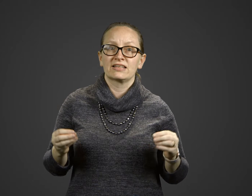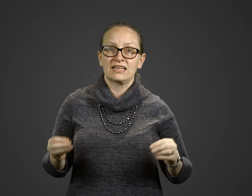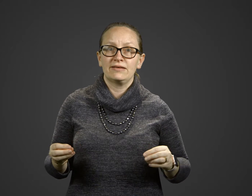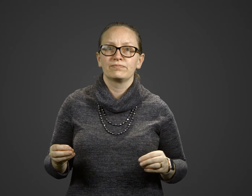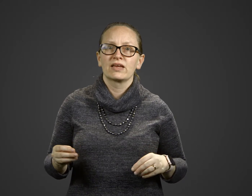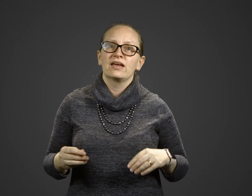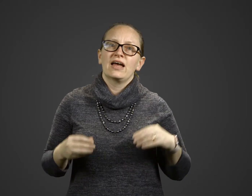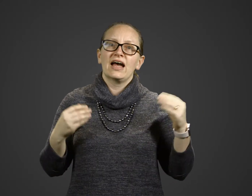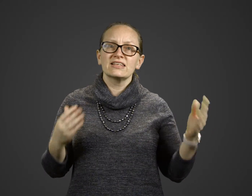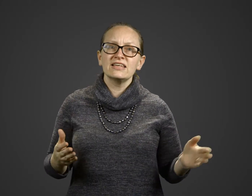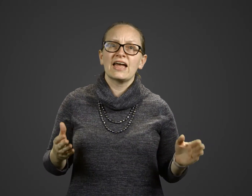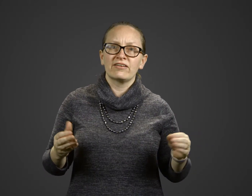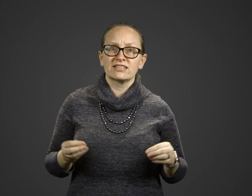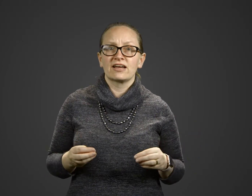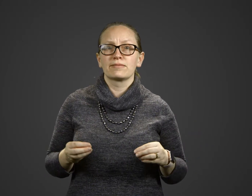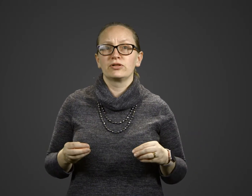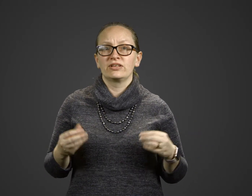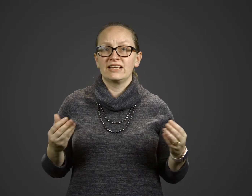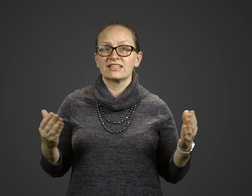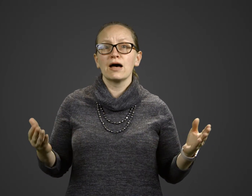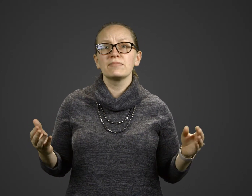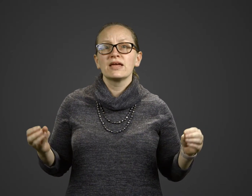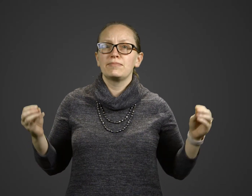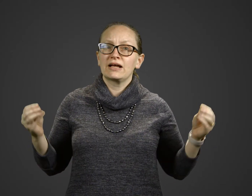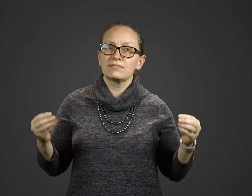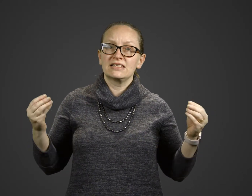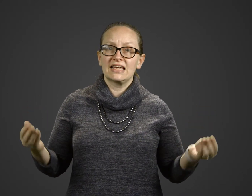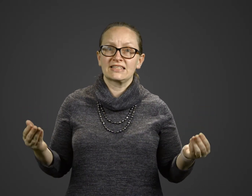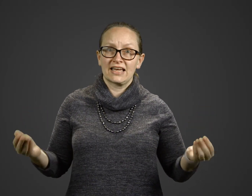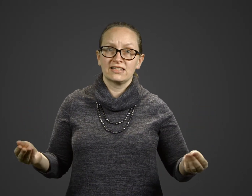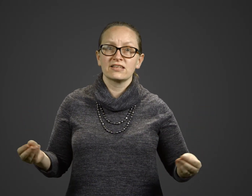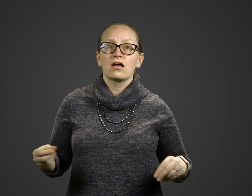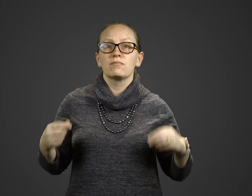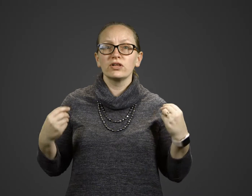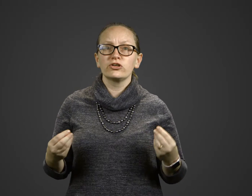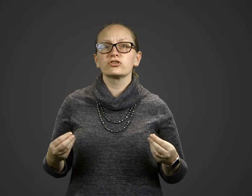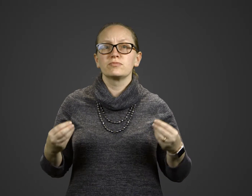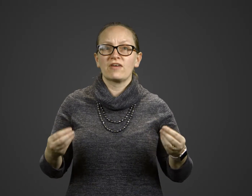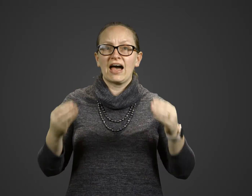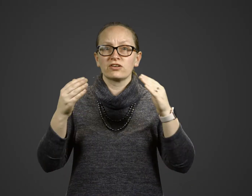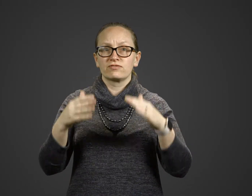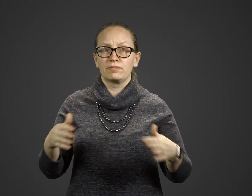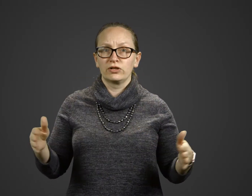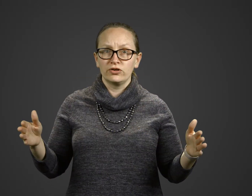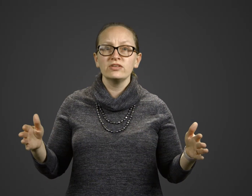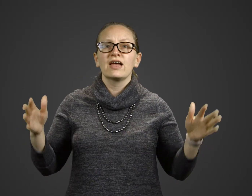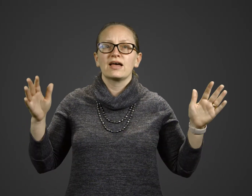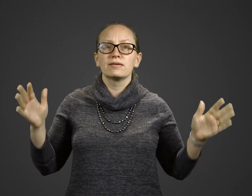nRT. As the air inside the balloon heats up, it becomes less dense. Molecules move out of the balloon and the